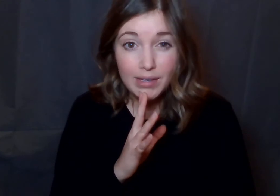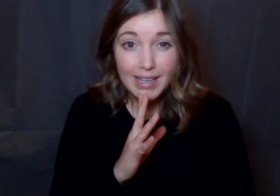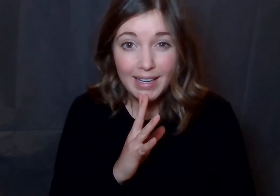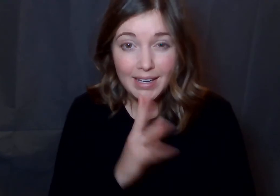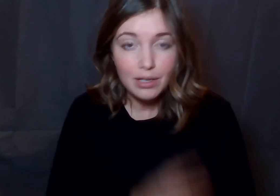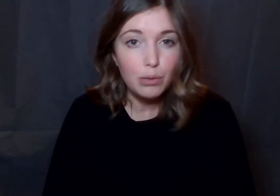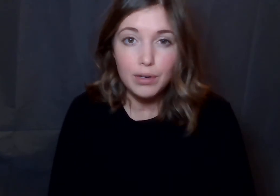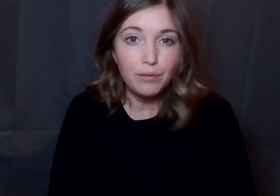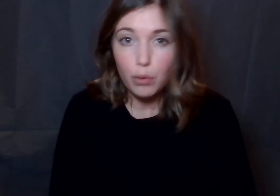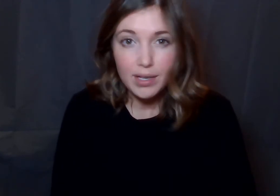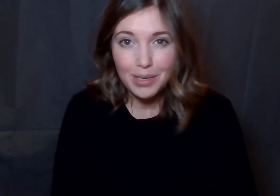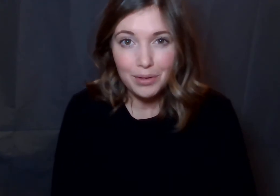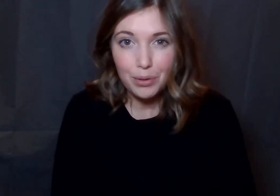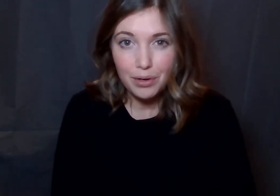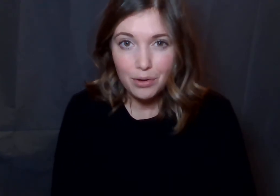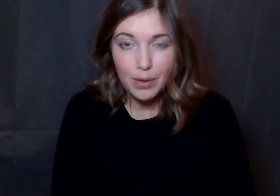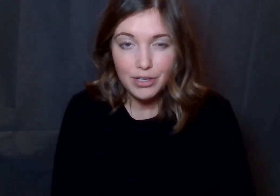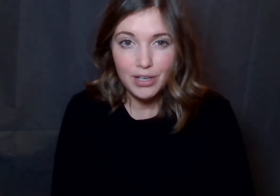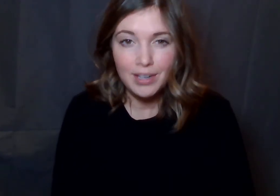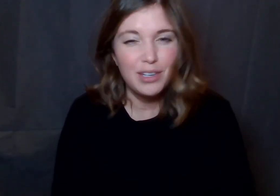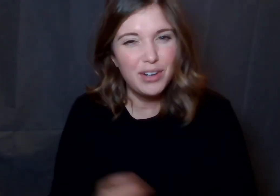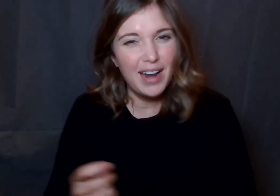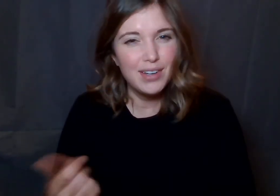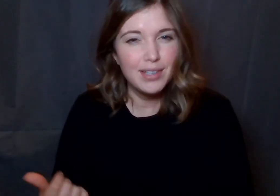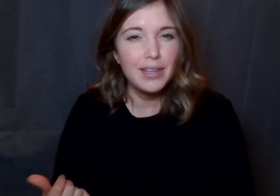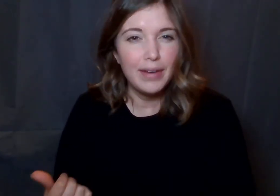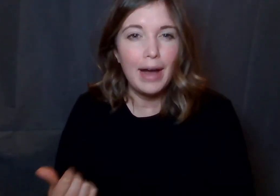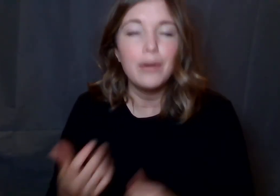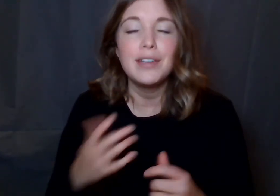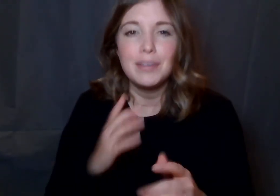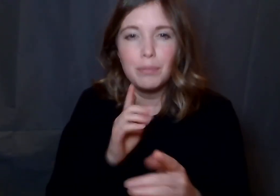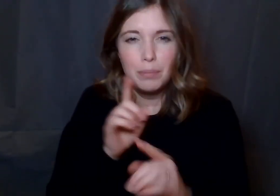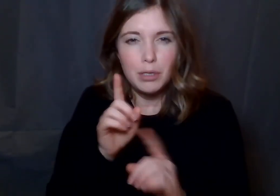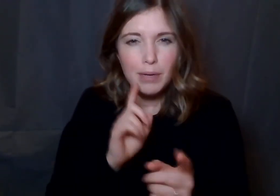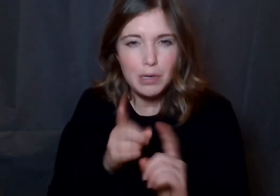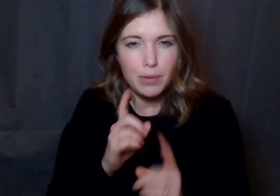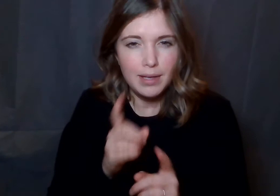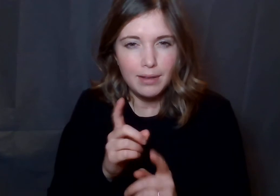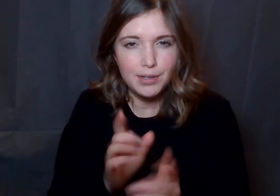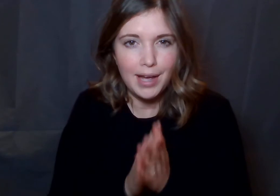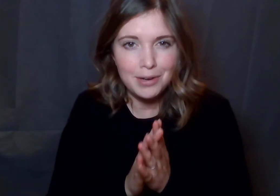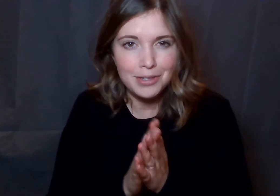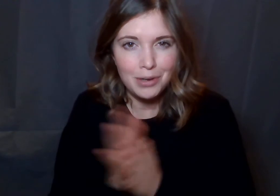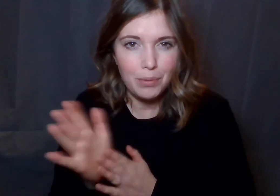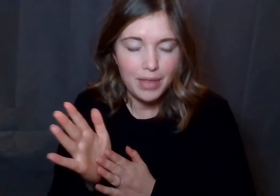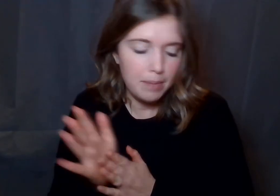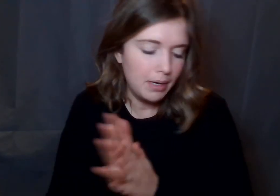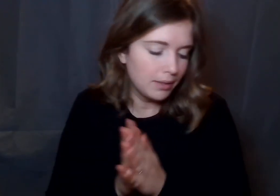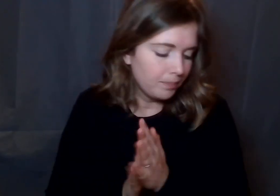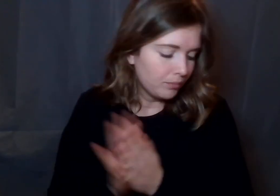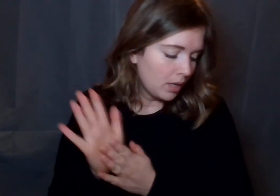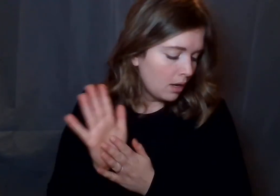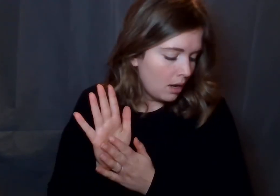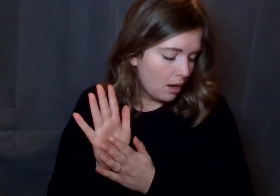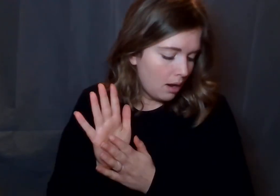voicing it, you wouldn't voice the rhetorical question. You kind of just leave it out. It's between you and the other signer to know what that means. All